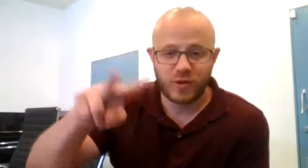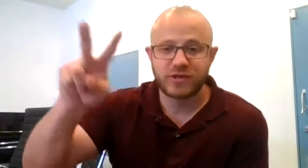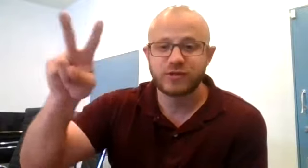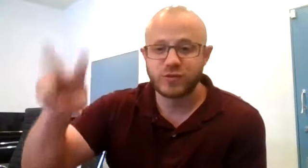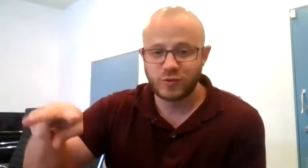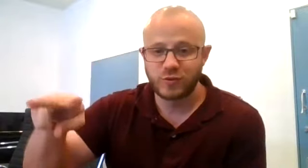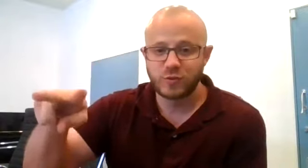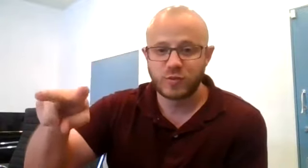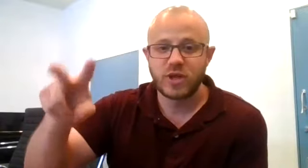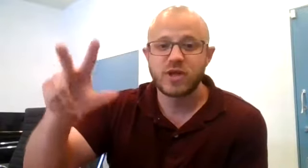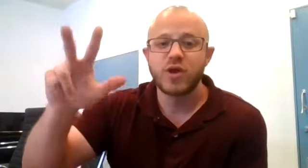22,